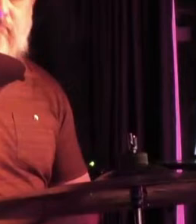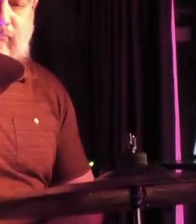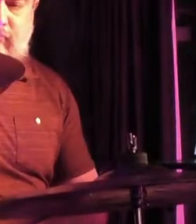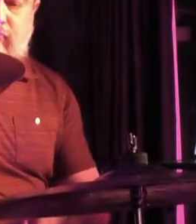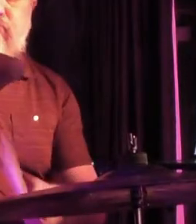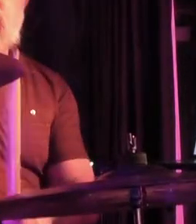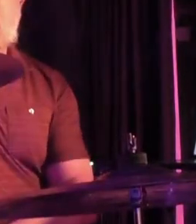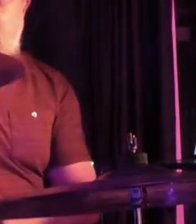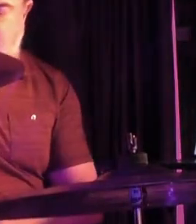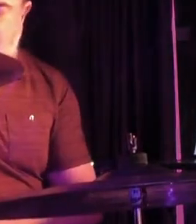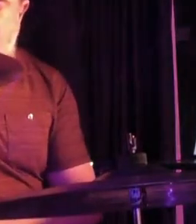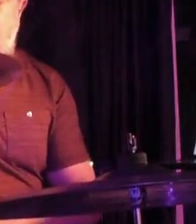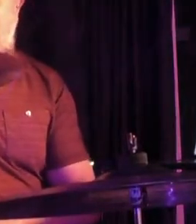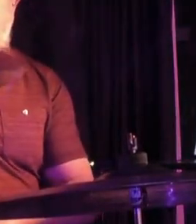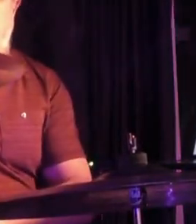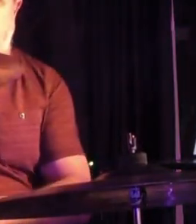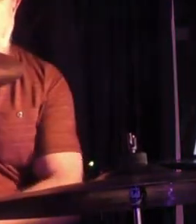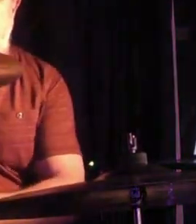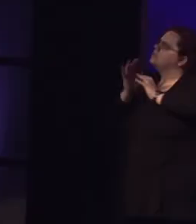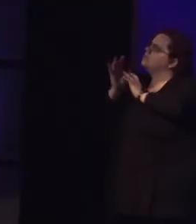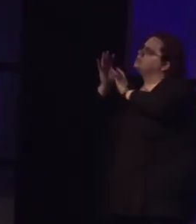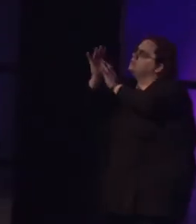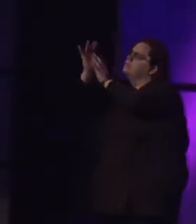in the Father's